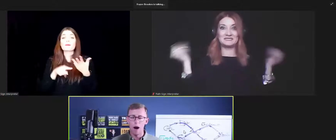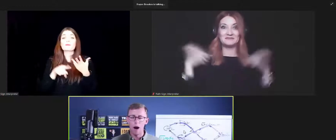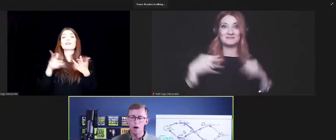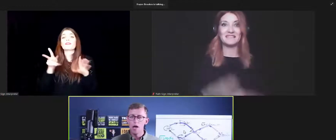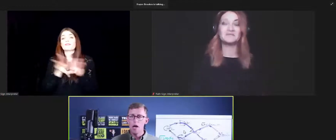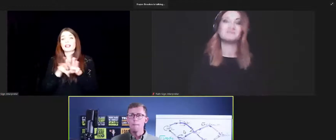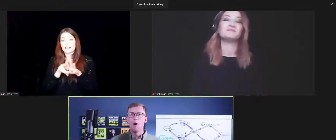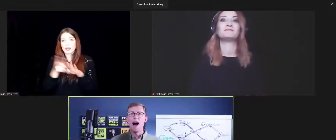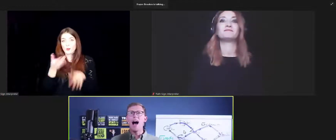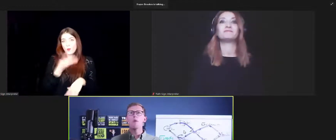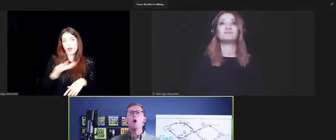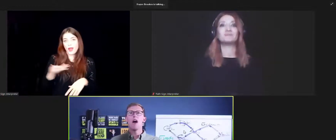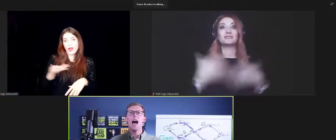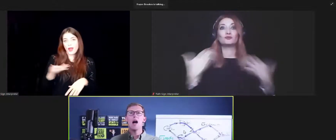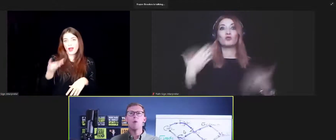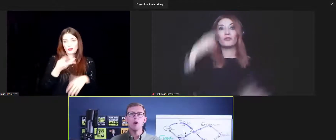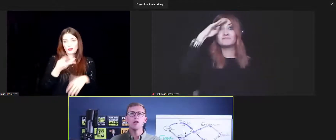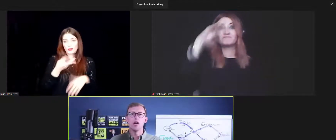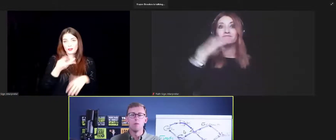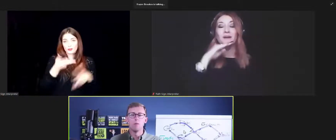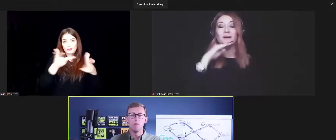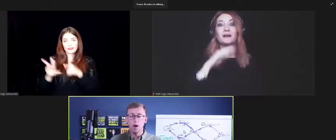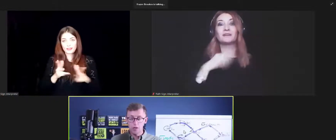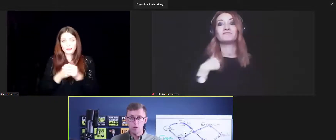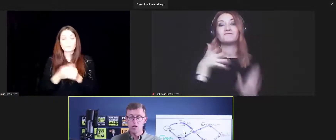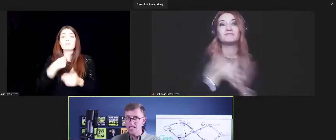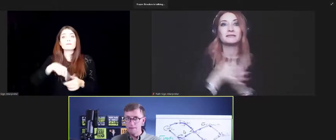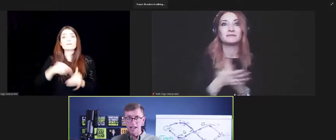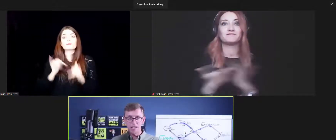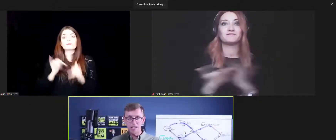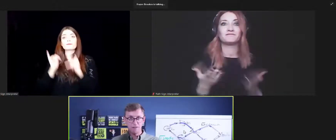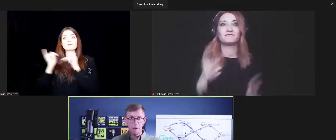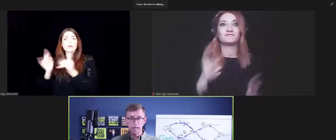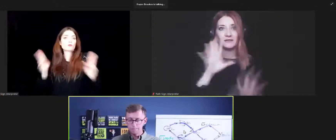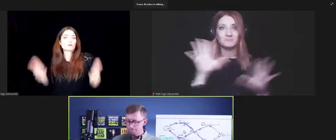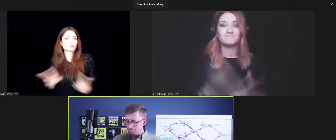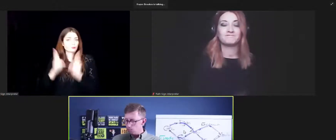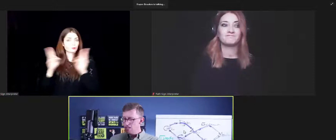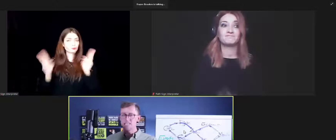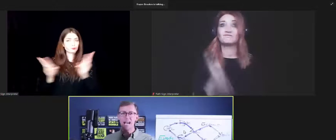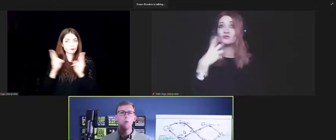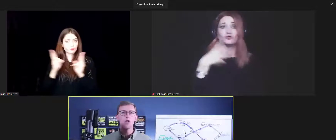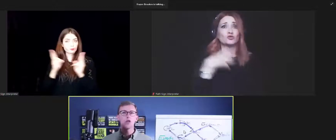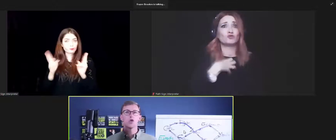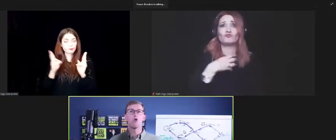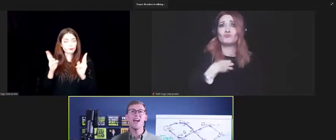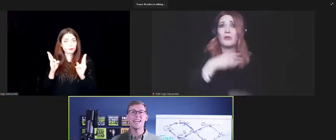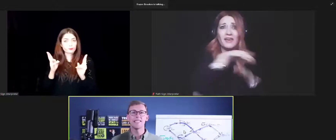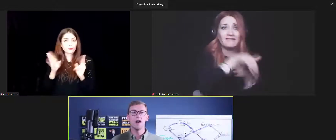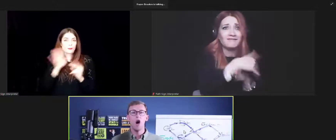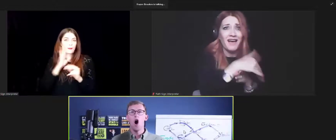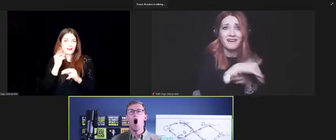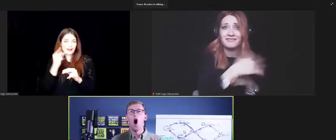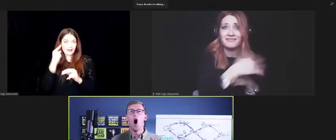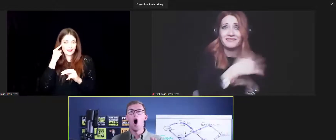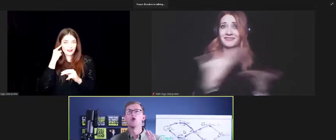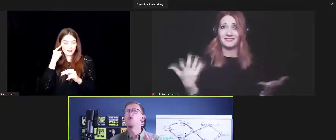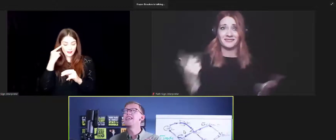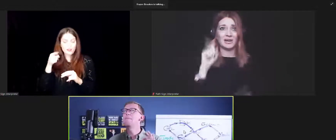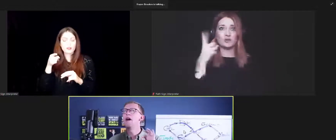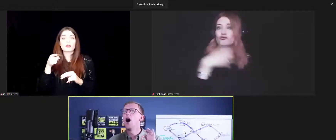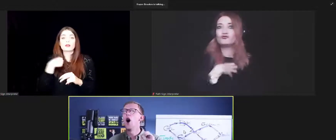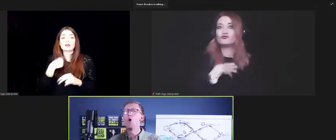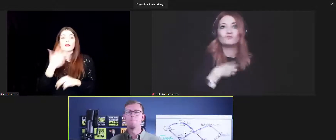out. But what I want to do as a team, as a family, is I want to create our